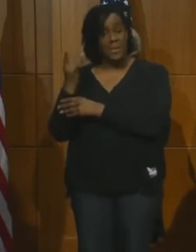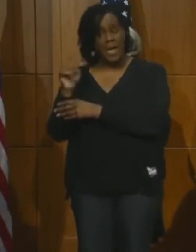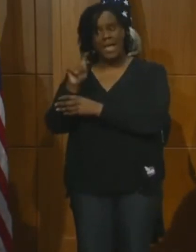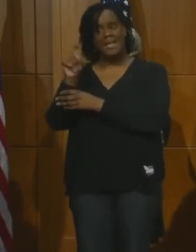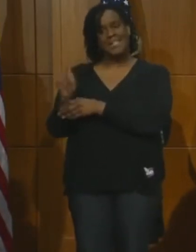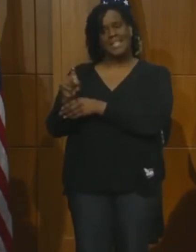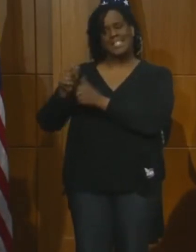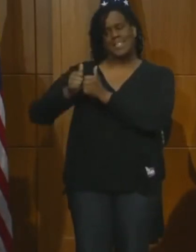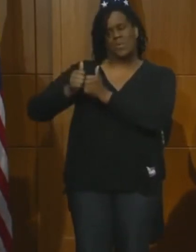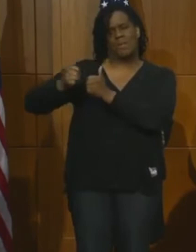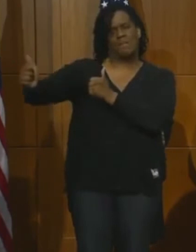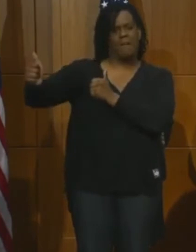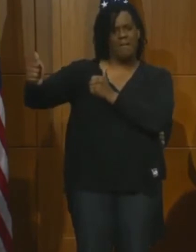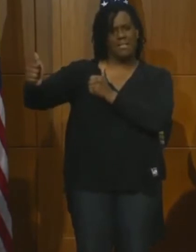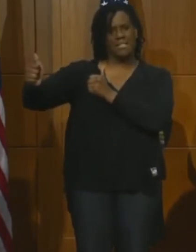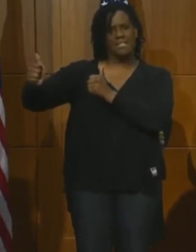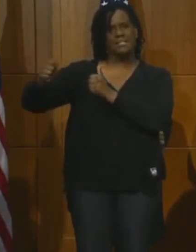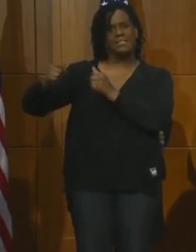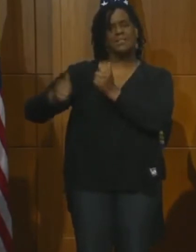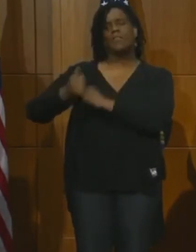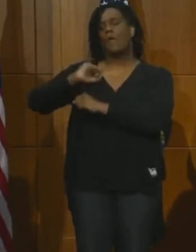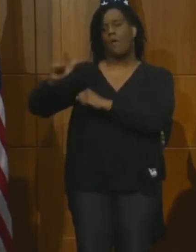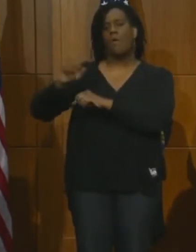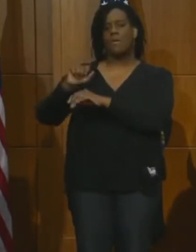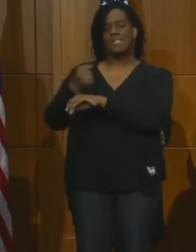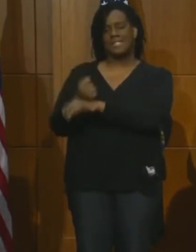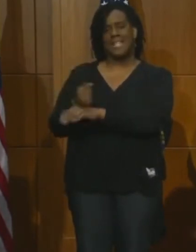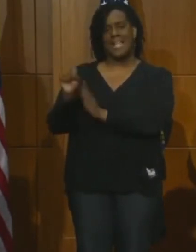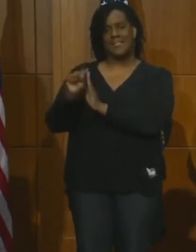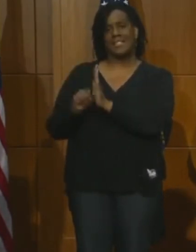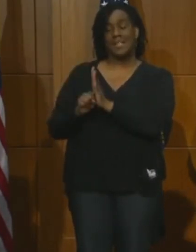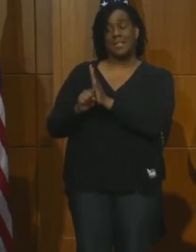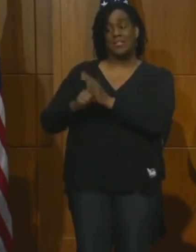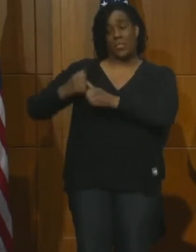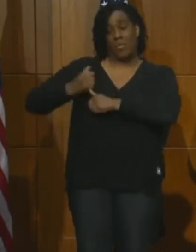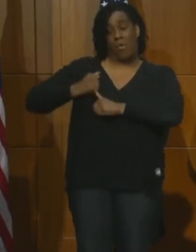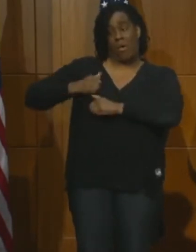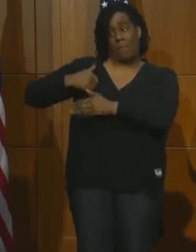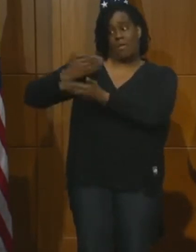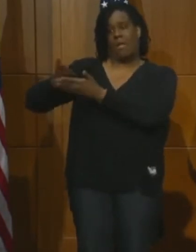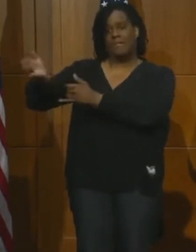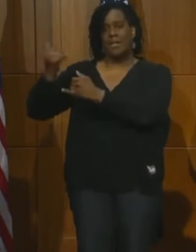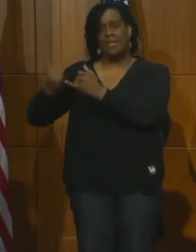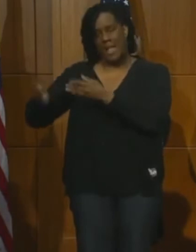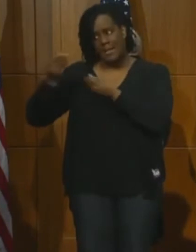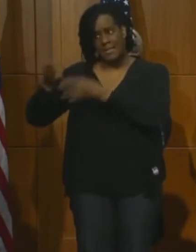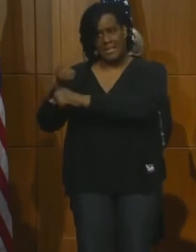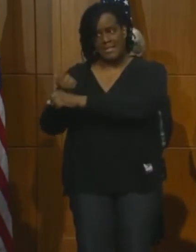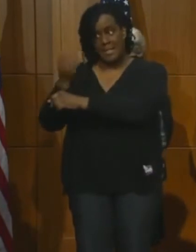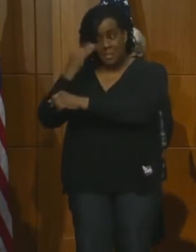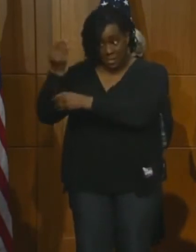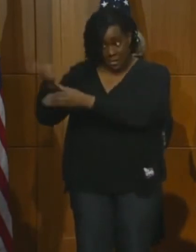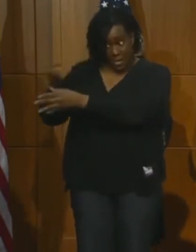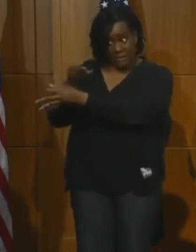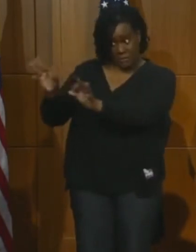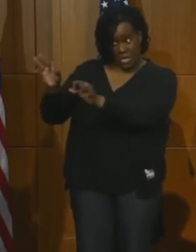of the slave states. And of course, the Union Army got there last to let enslaved people know that